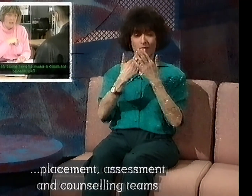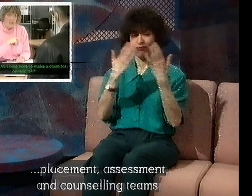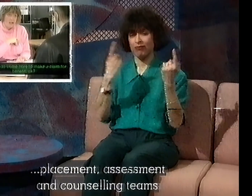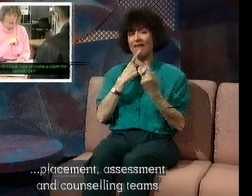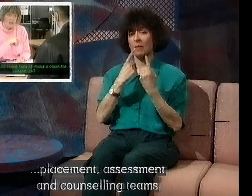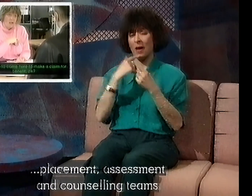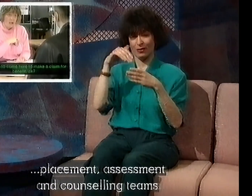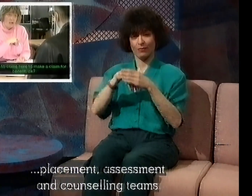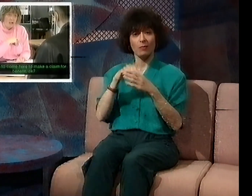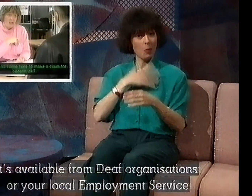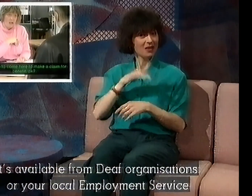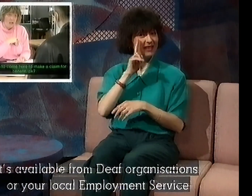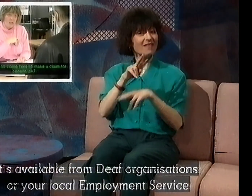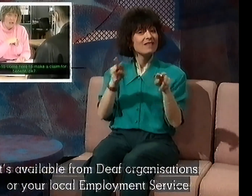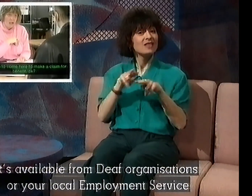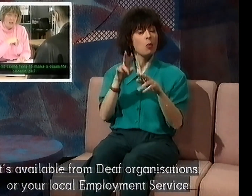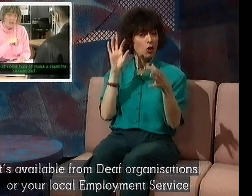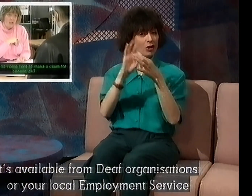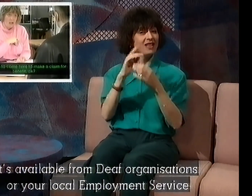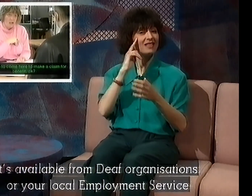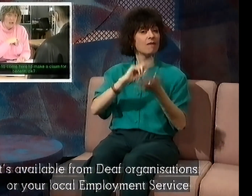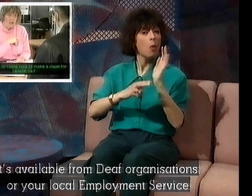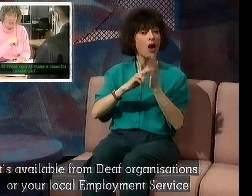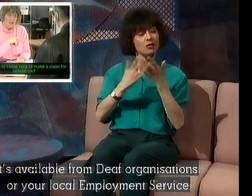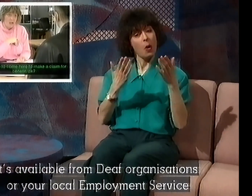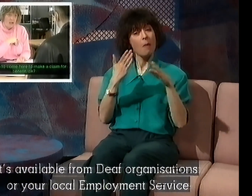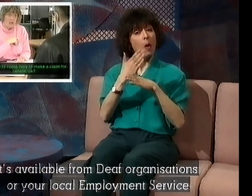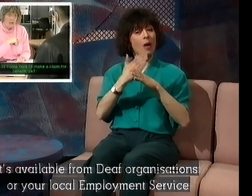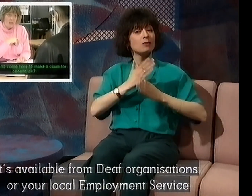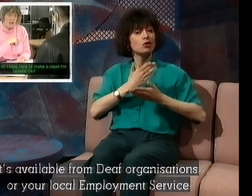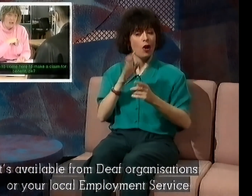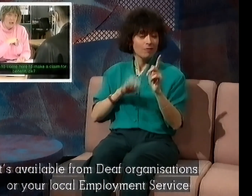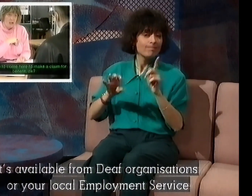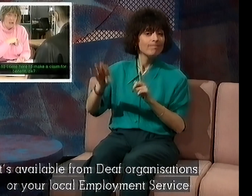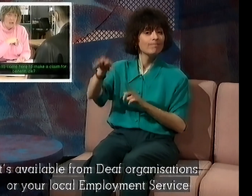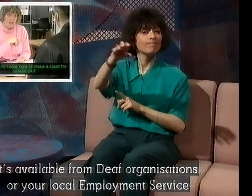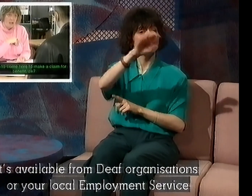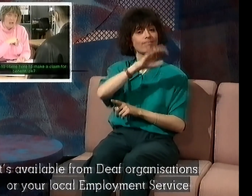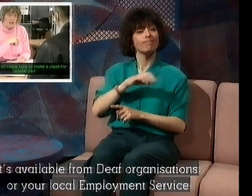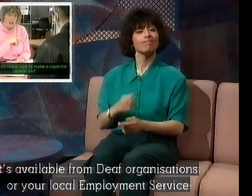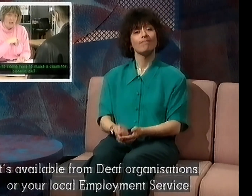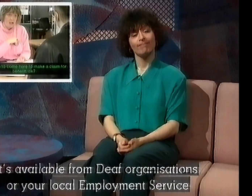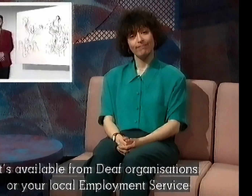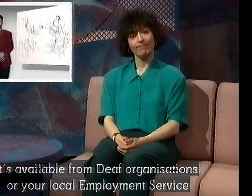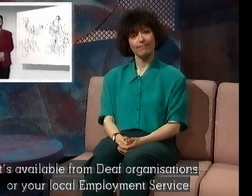counselling teams. It's packed with information and it's available through deaf organisations or your local employment service.